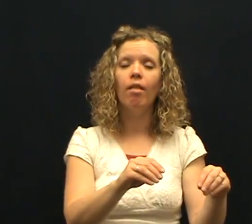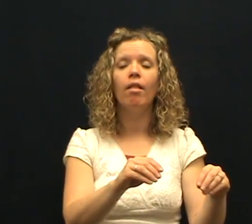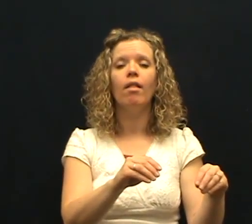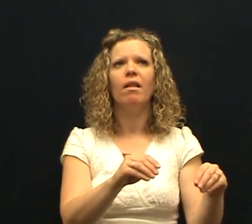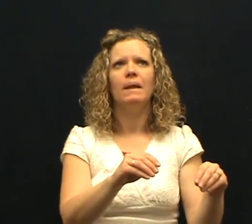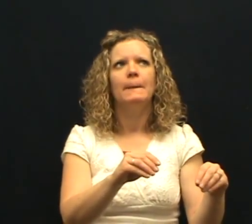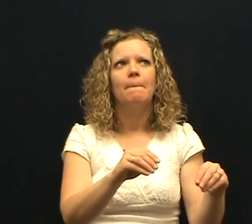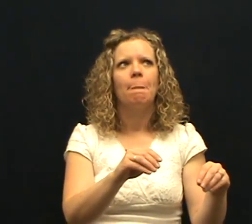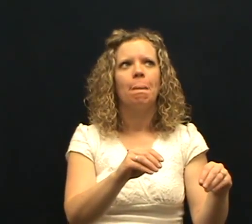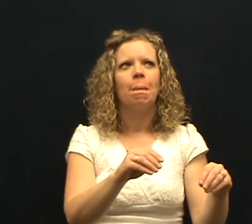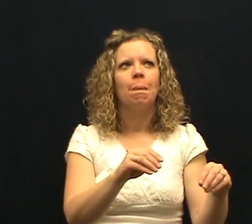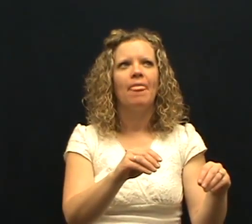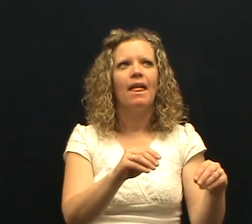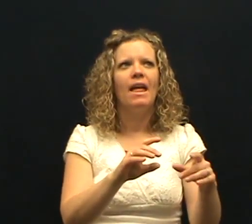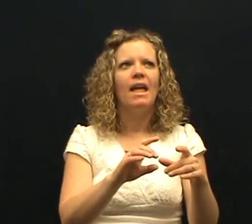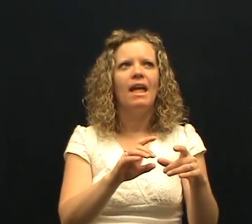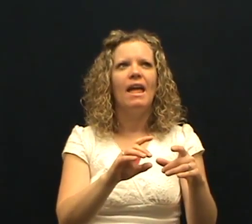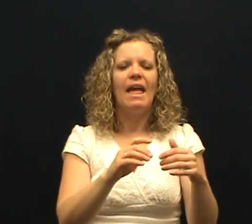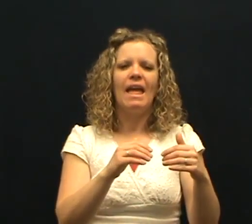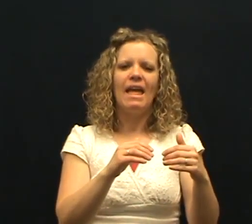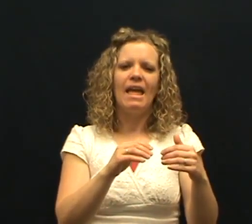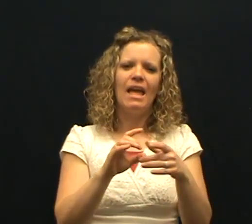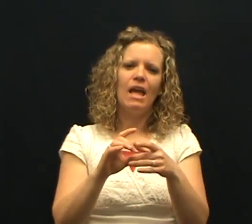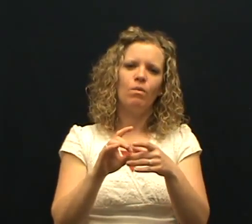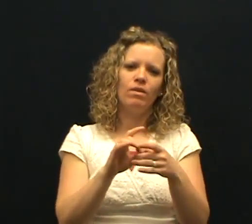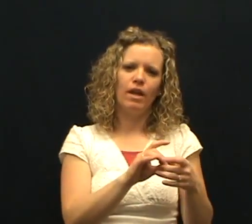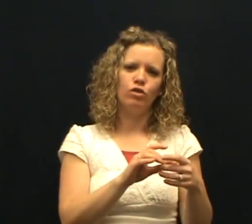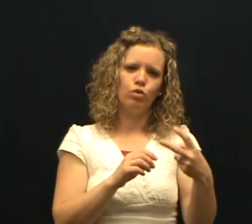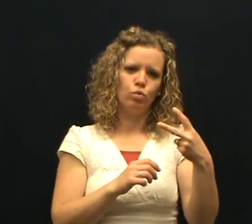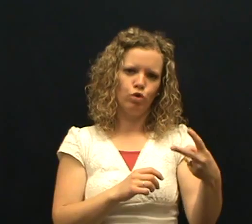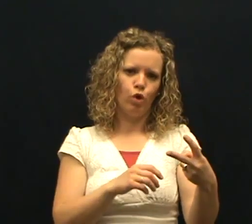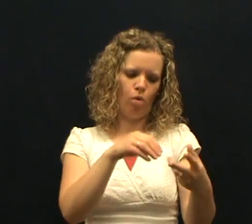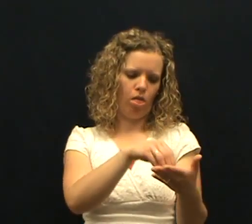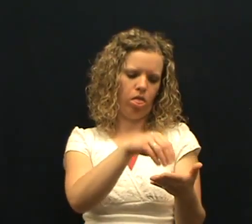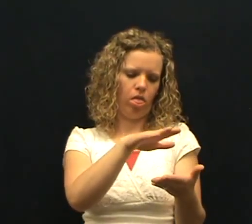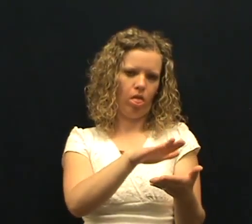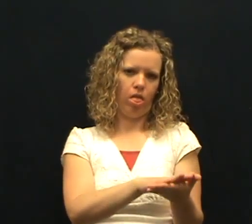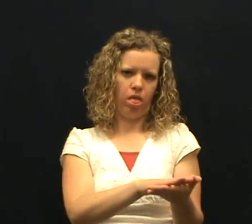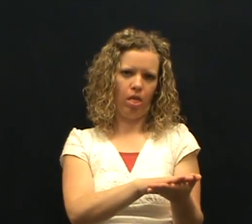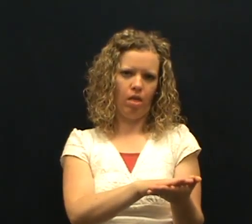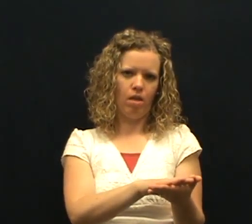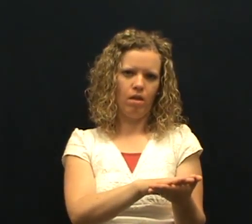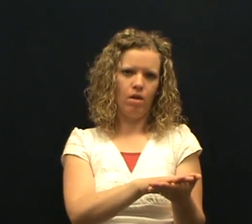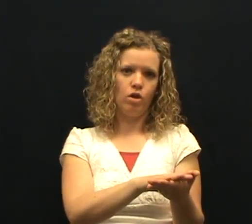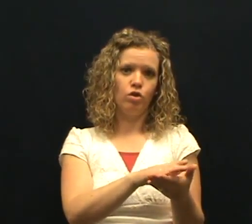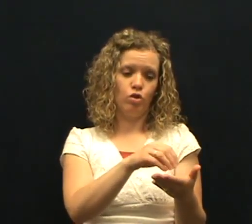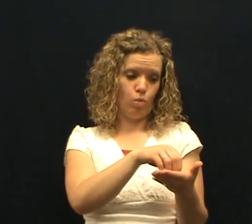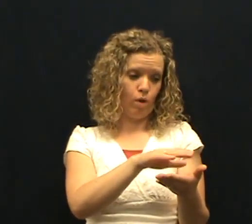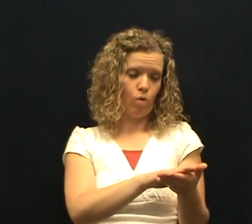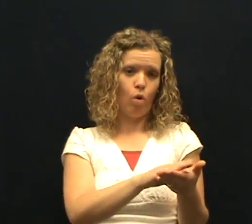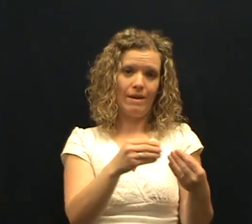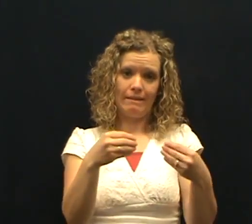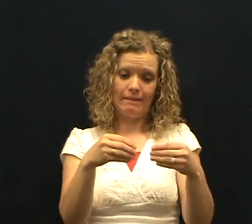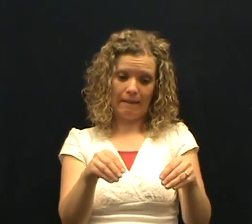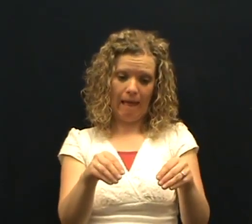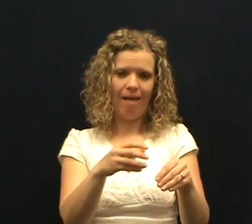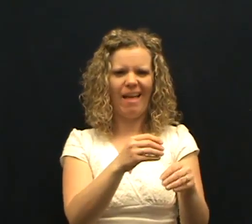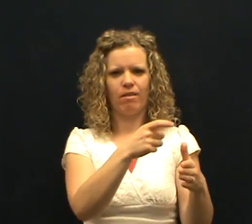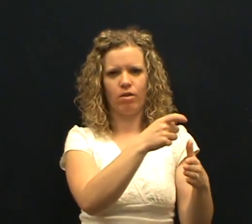think of in terms of two accounting entries, two bookkeeping entries, to record both the sale and the cost of the sale. And that'll be